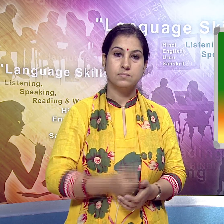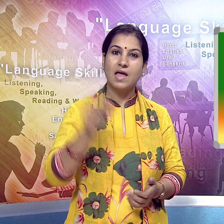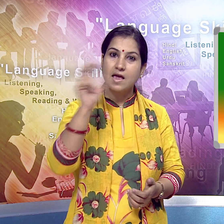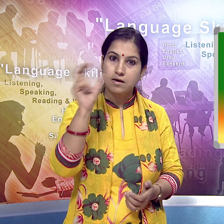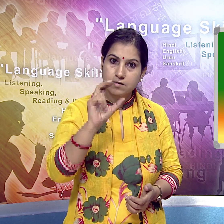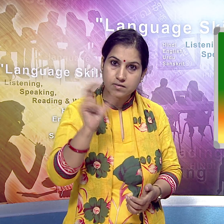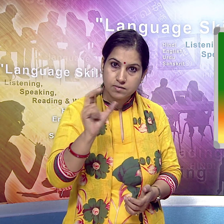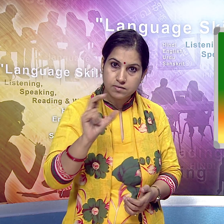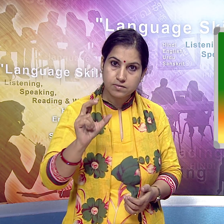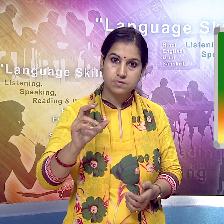eggs,